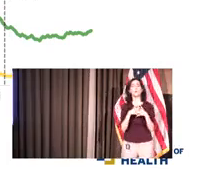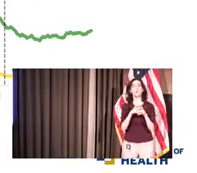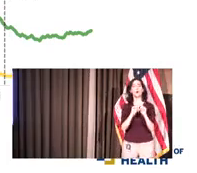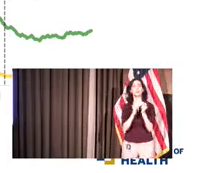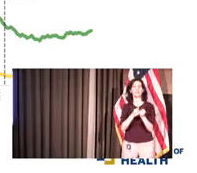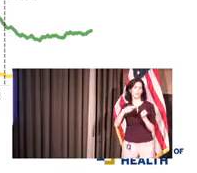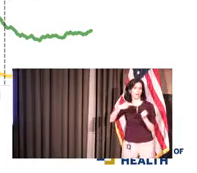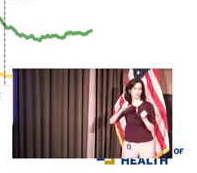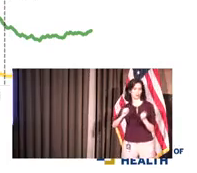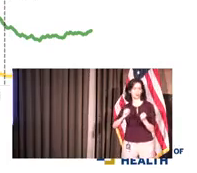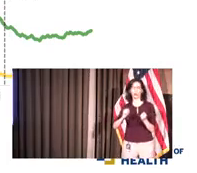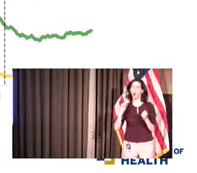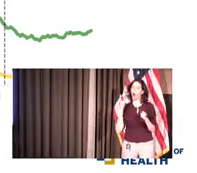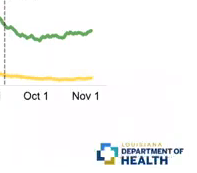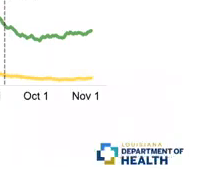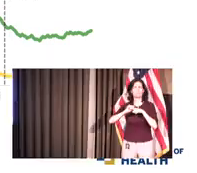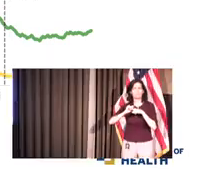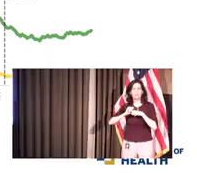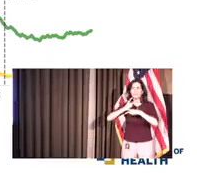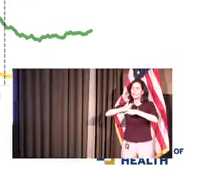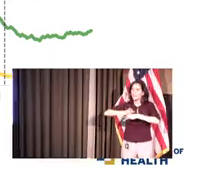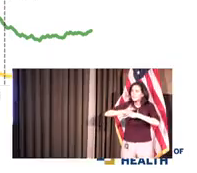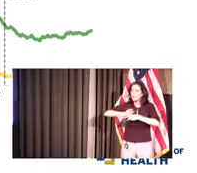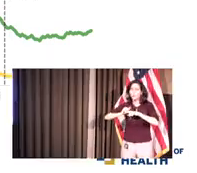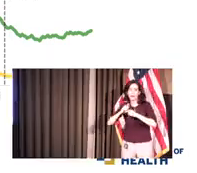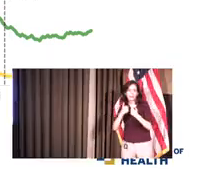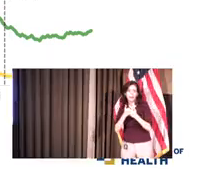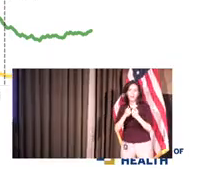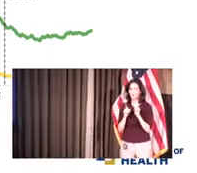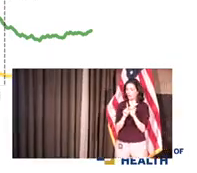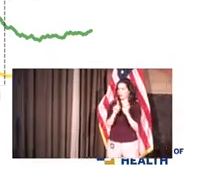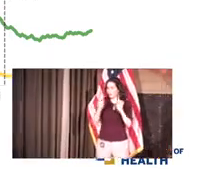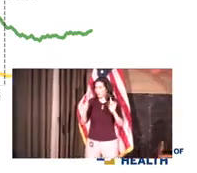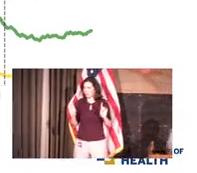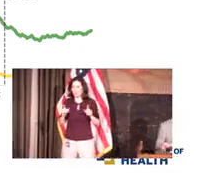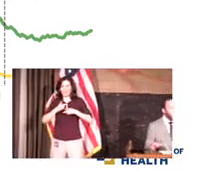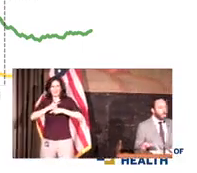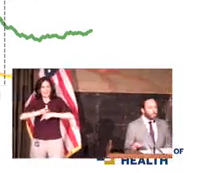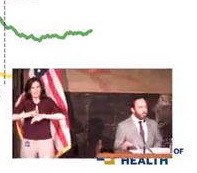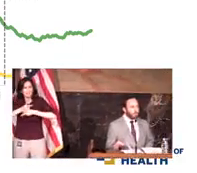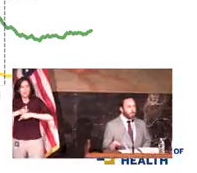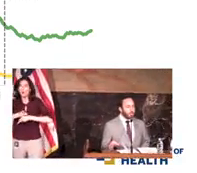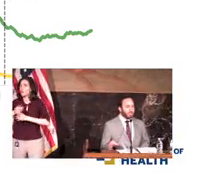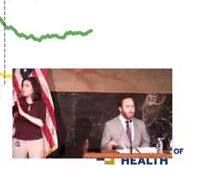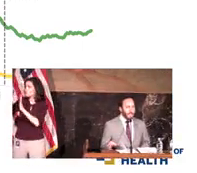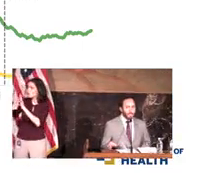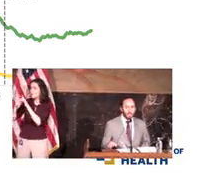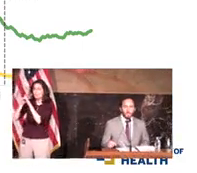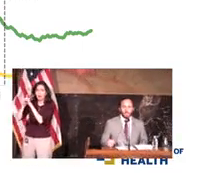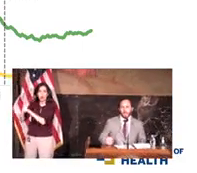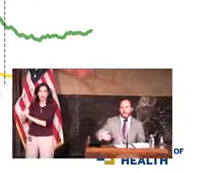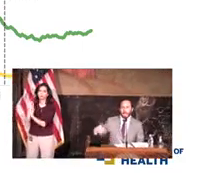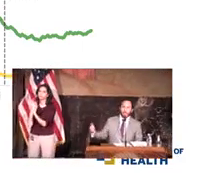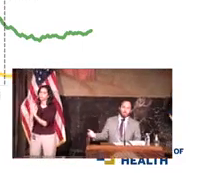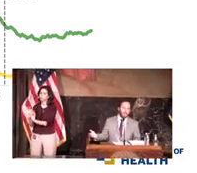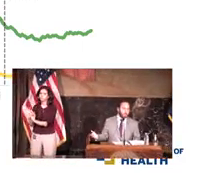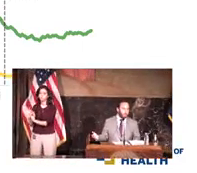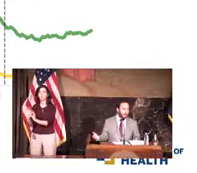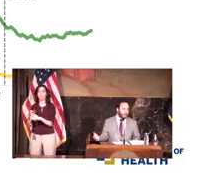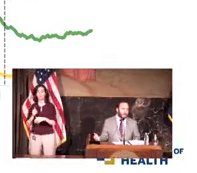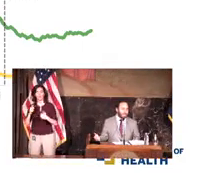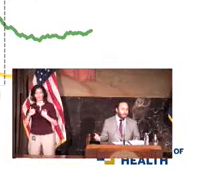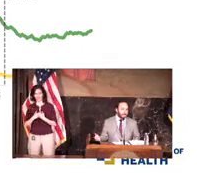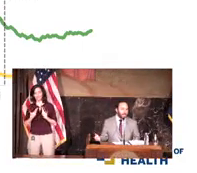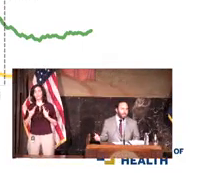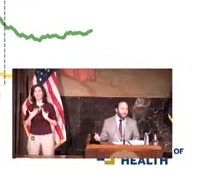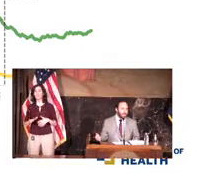during practice and games. They were very cautious during practice. They were distancing. They had good mitigation protocols during games. They had an after-game